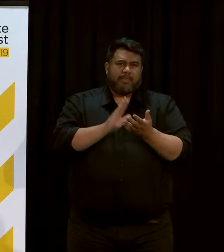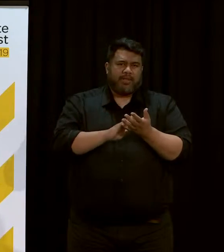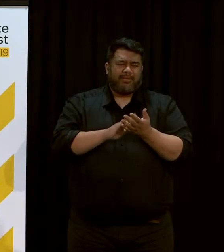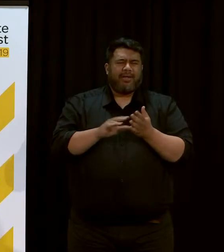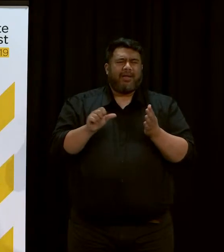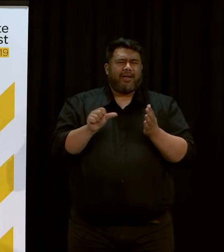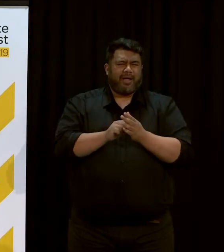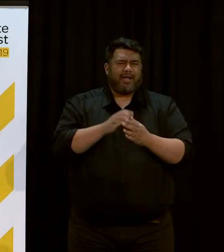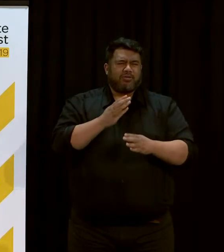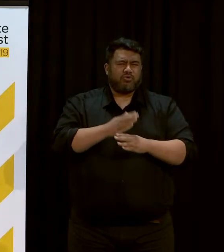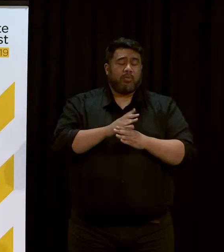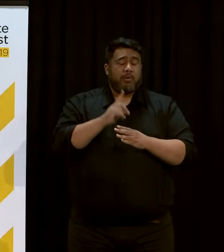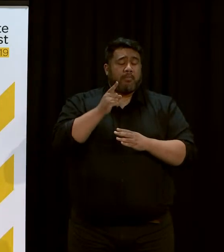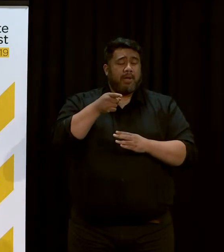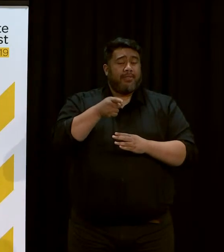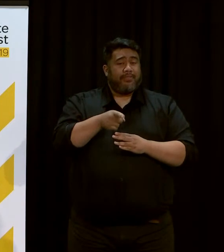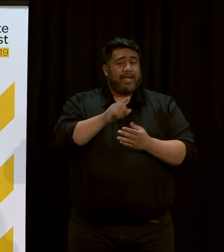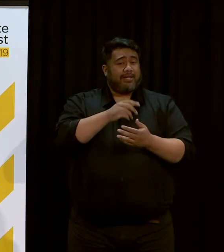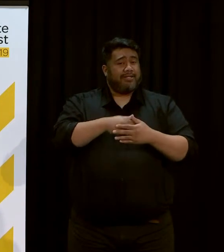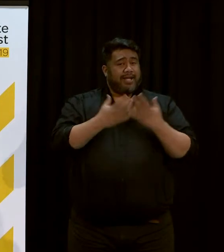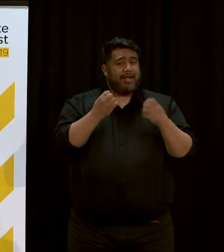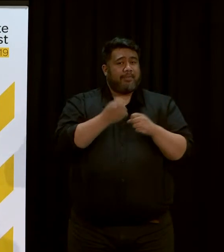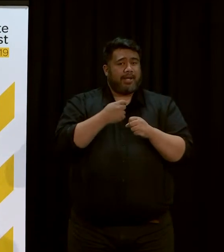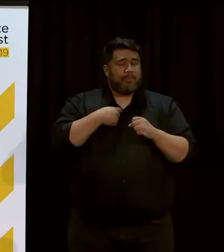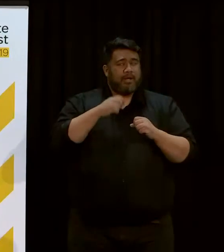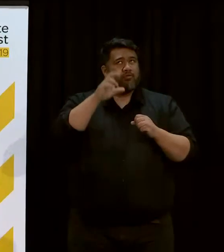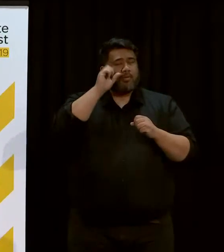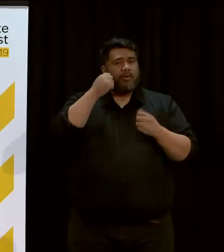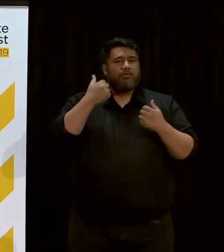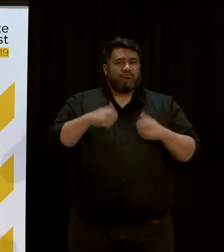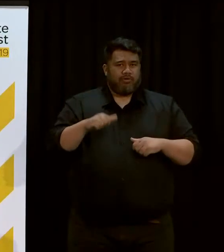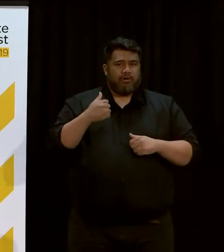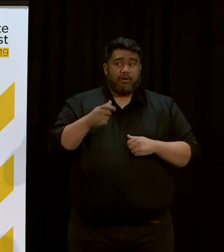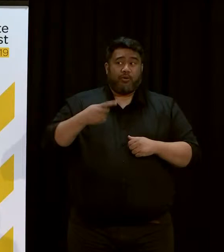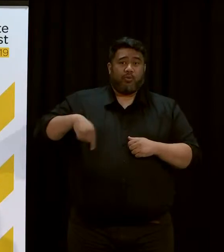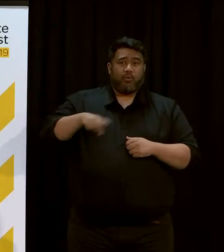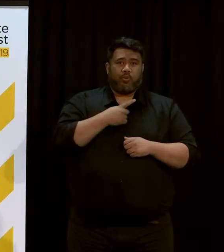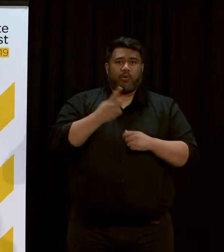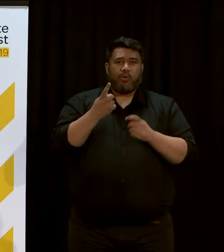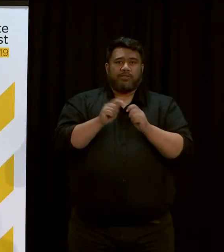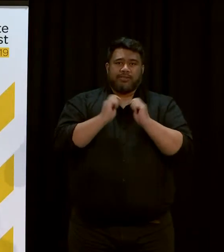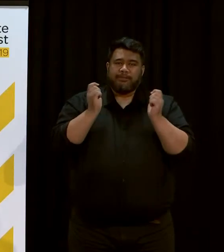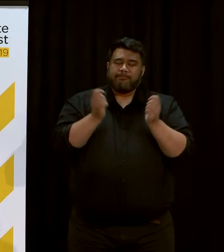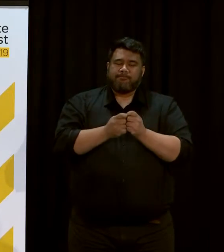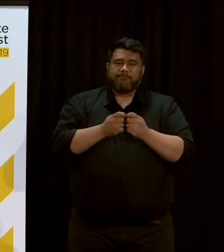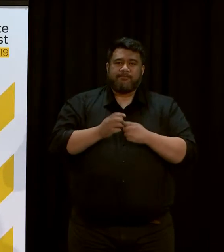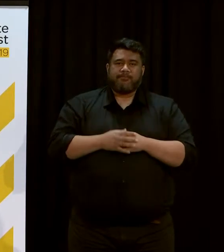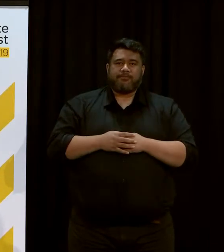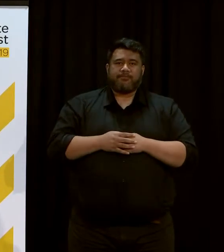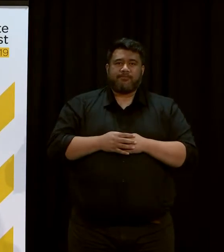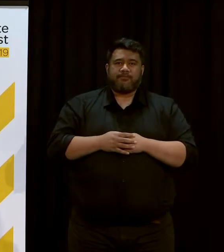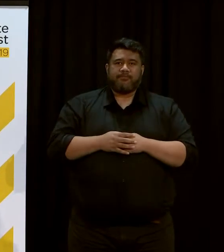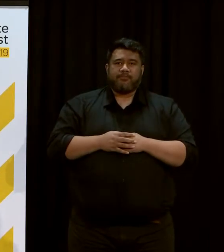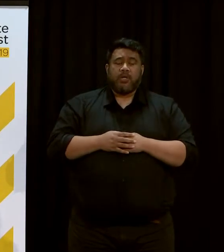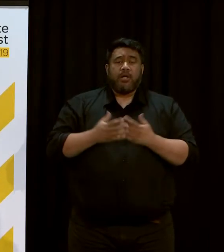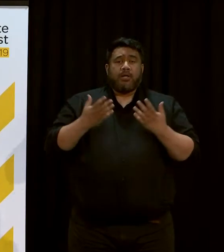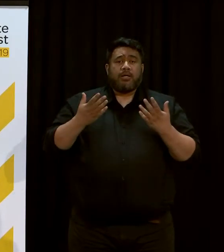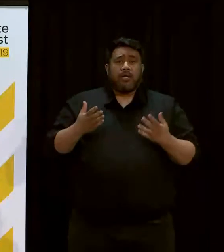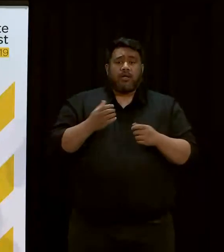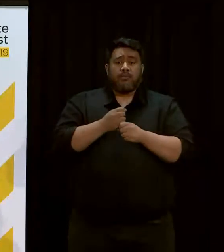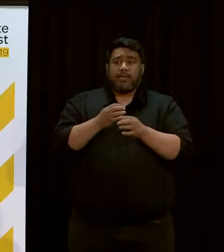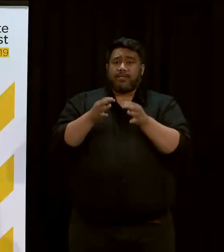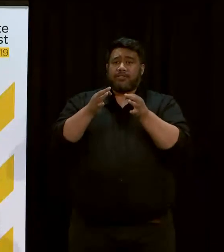it. Today we are making decisions that are based on the here and now, alert level decisions that are based on case numbers and what we